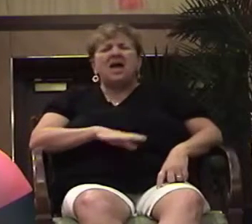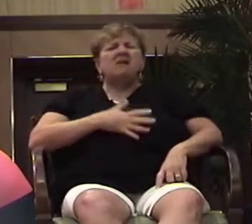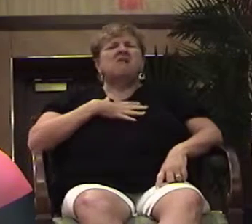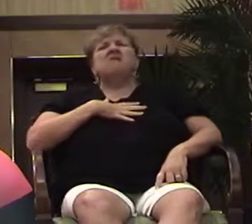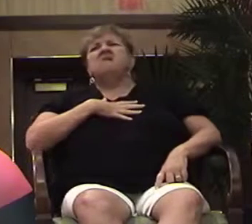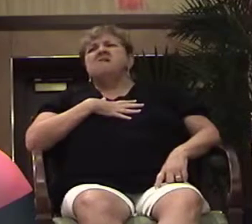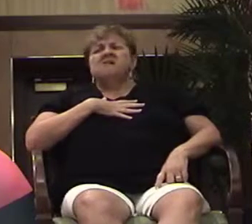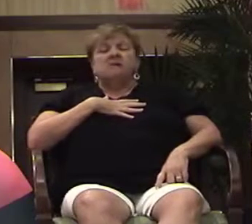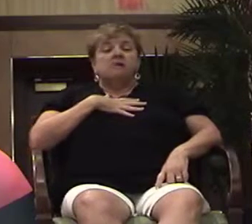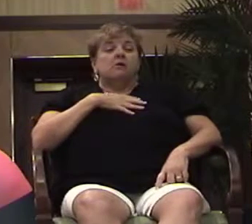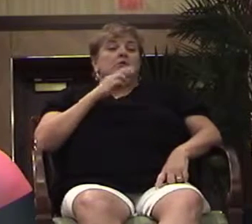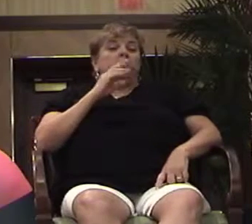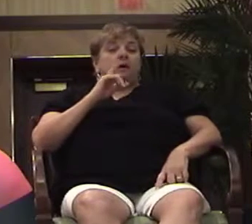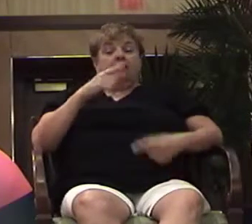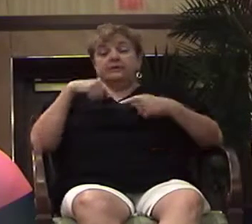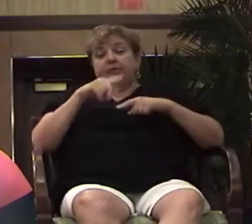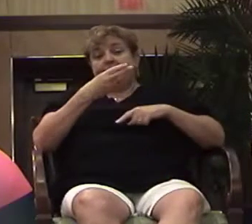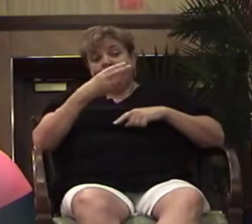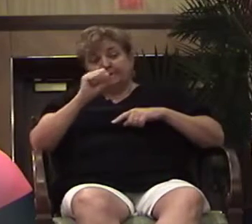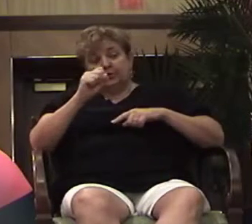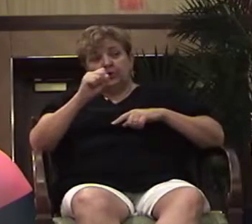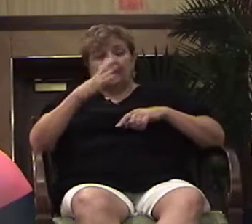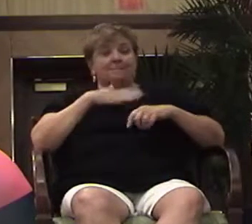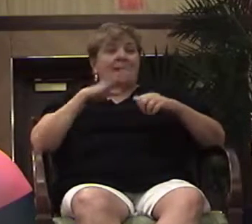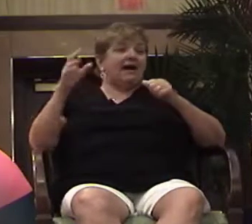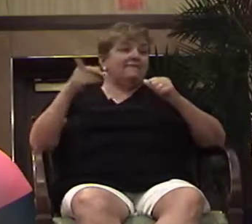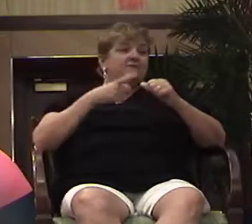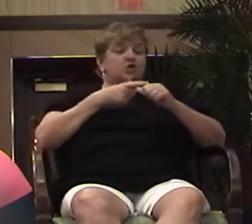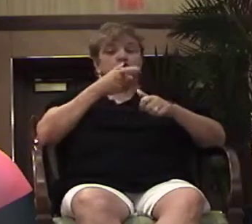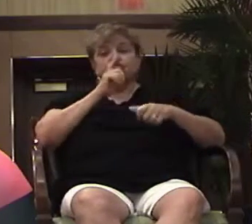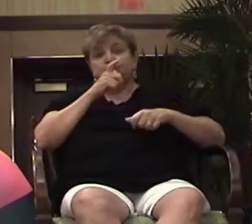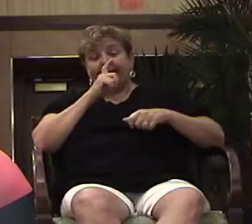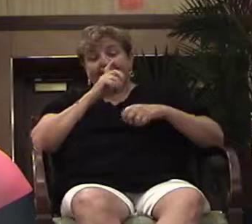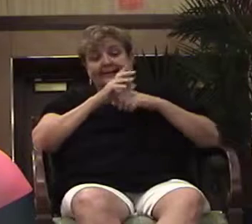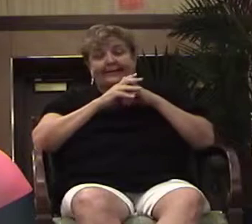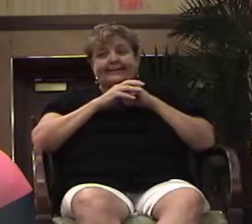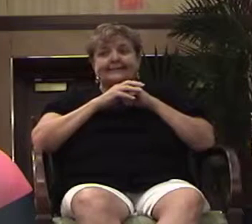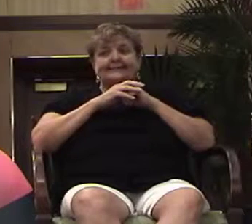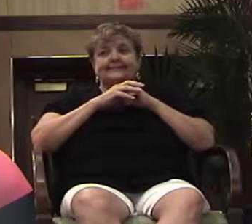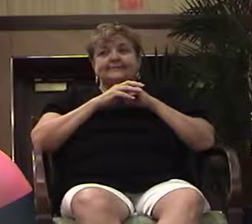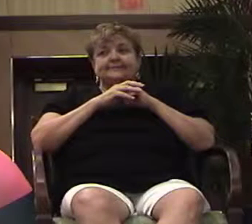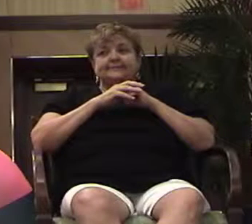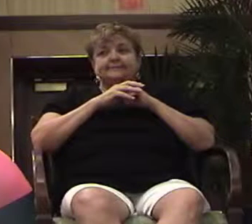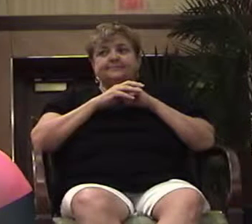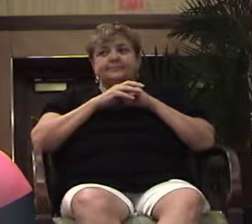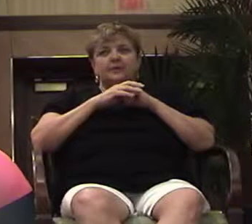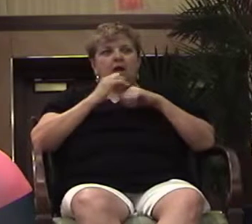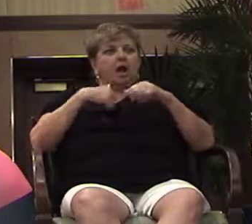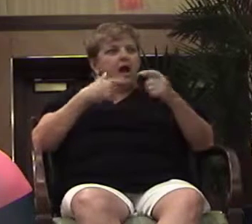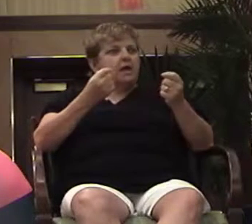Well, in high school, the first drink I got, I immediately turned into this